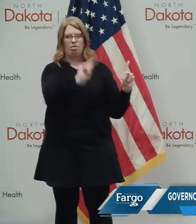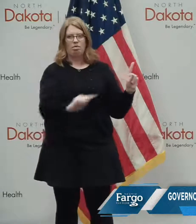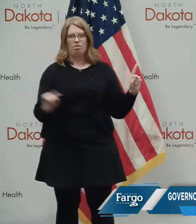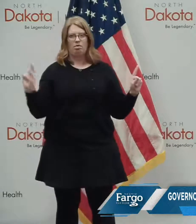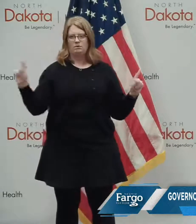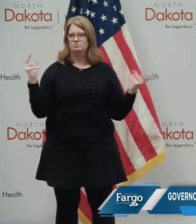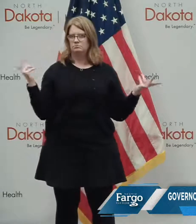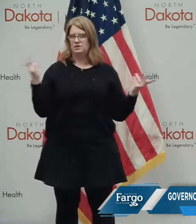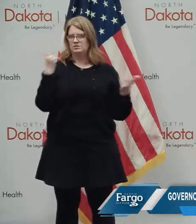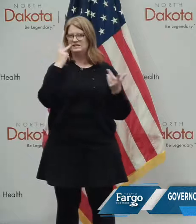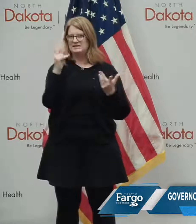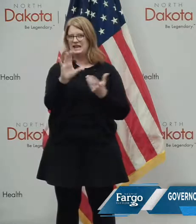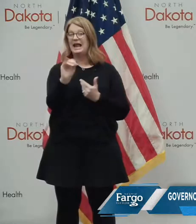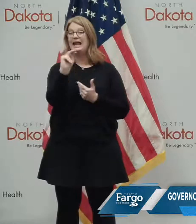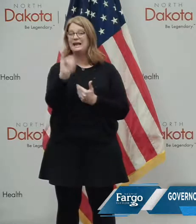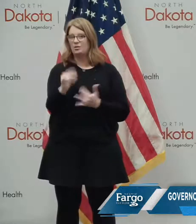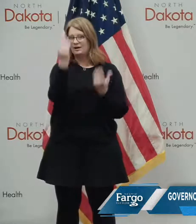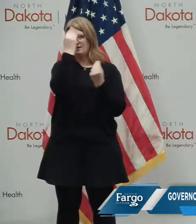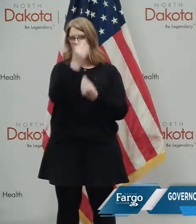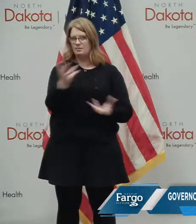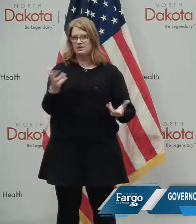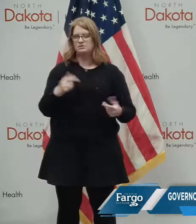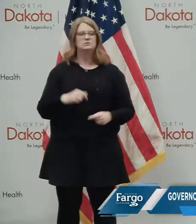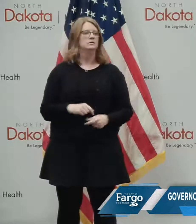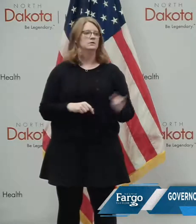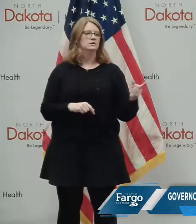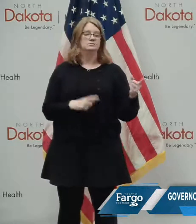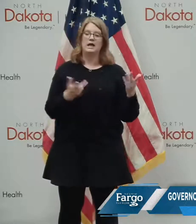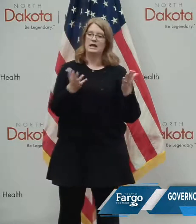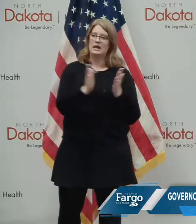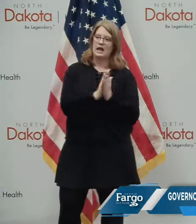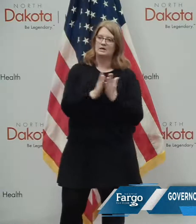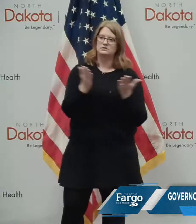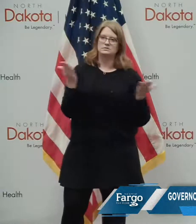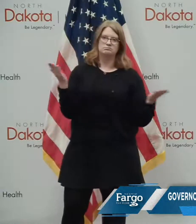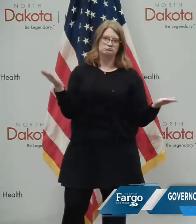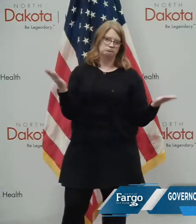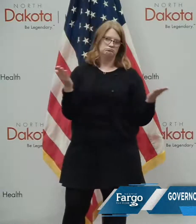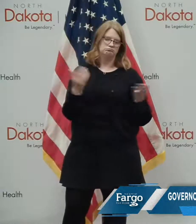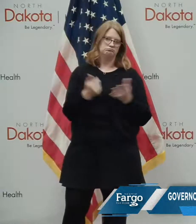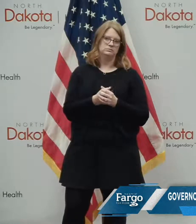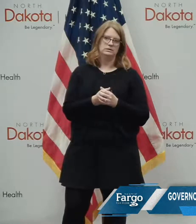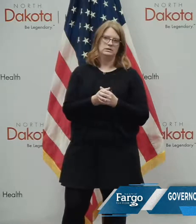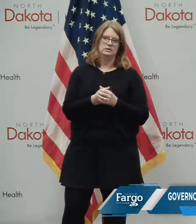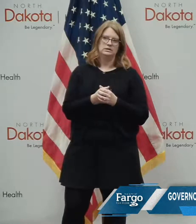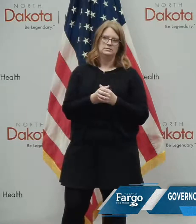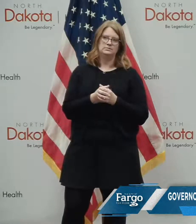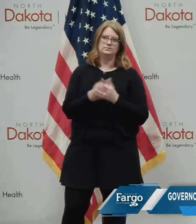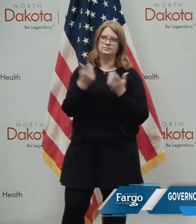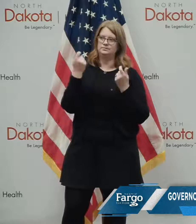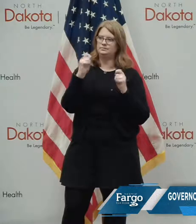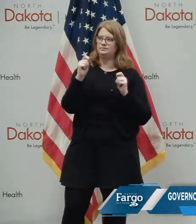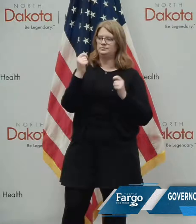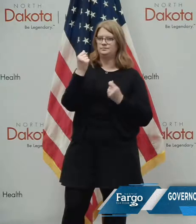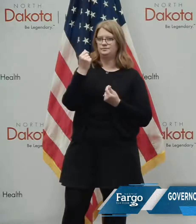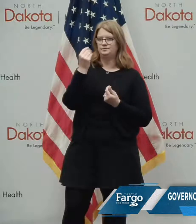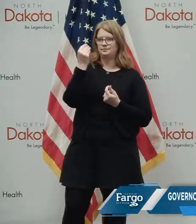counties. But that's something that I'll ask a question again and see. But I don't know that we've been trying to think about doing it